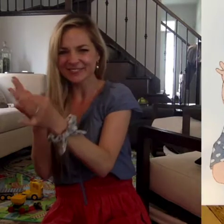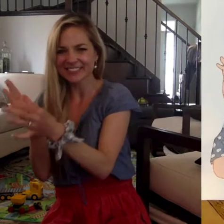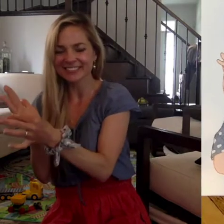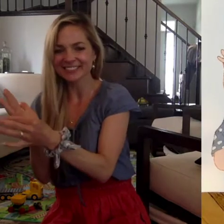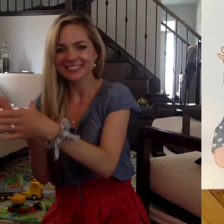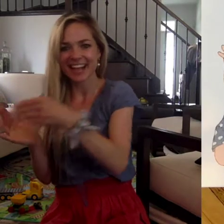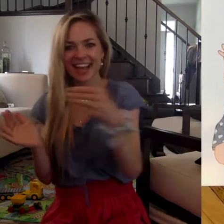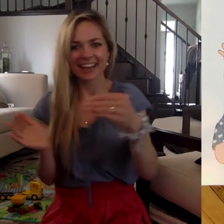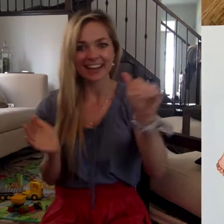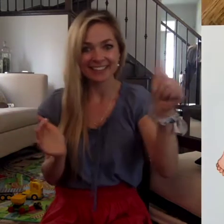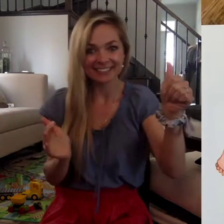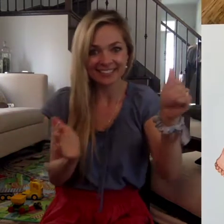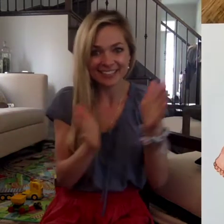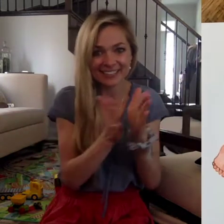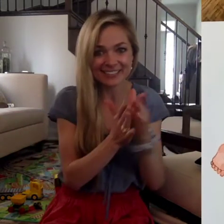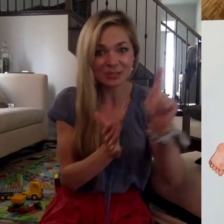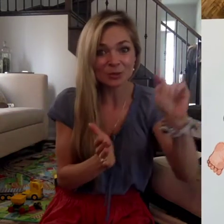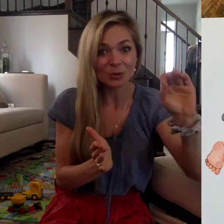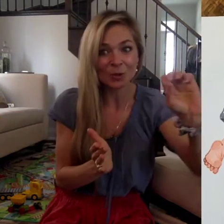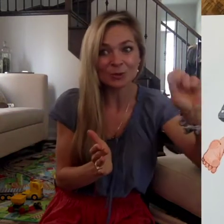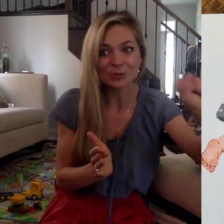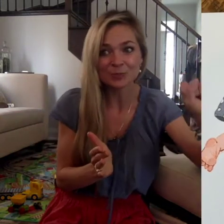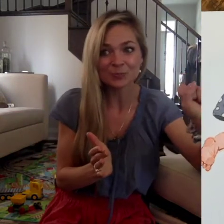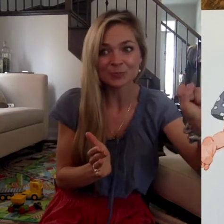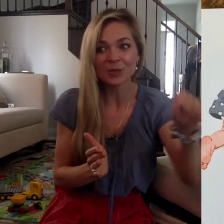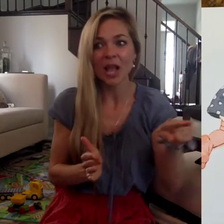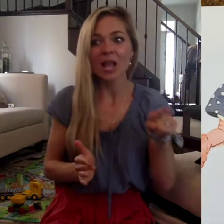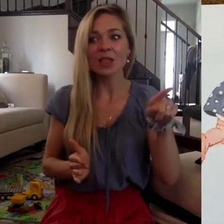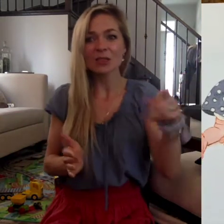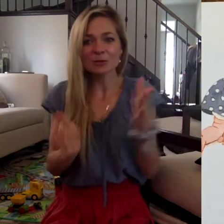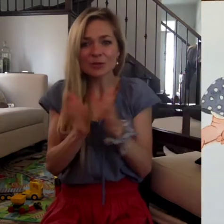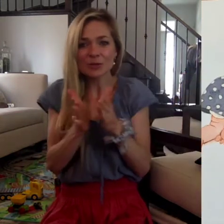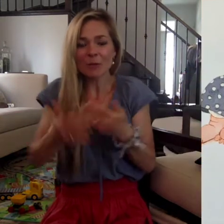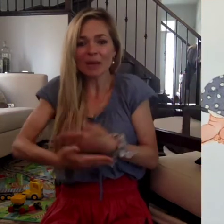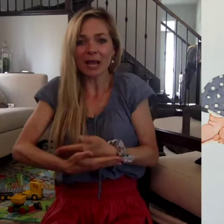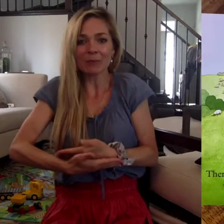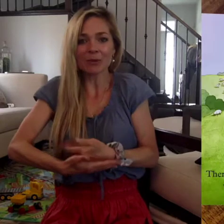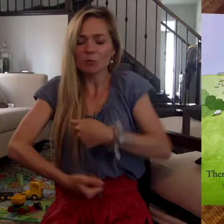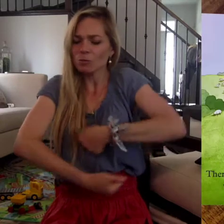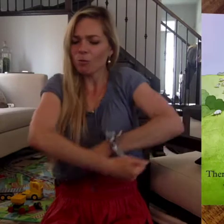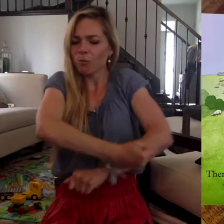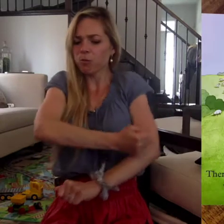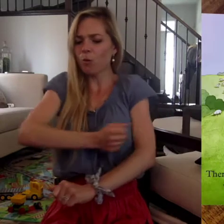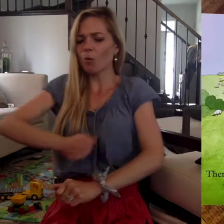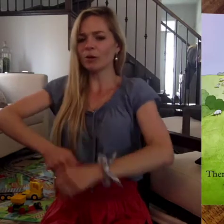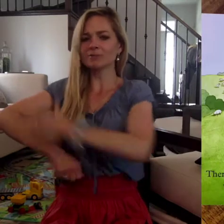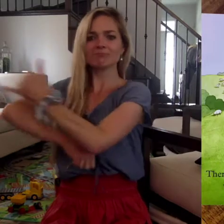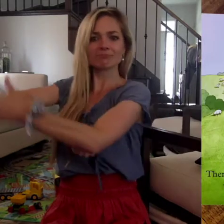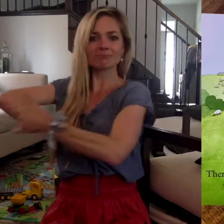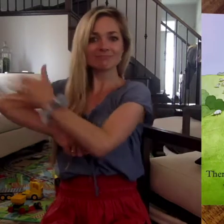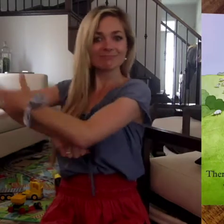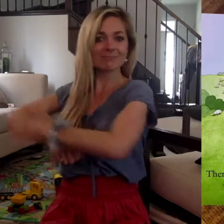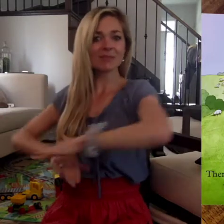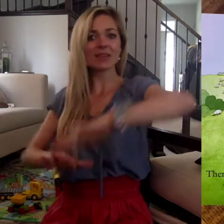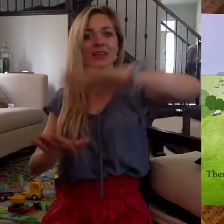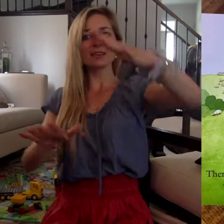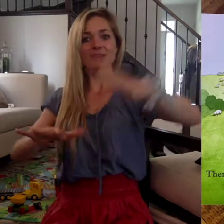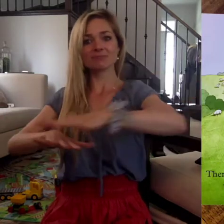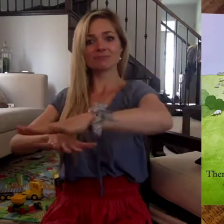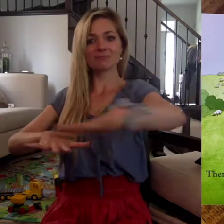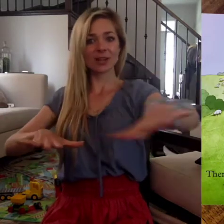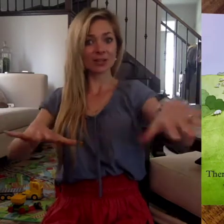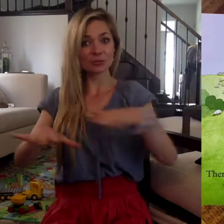little fingers and 10 little toes. There was a little baby who